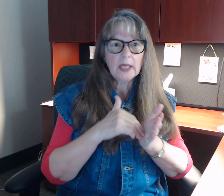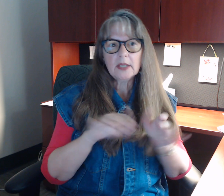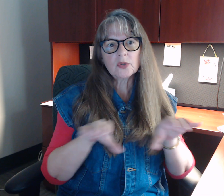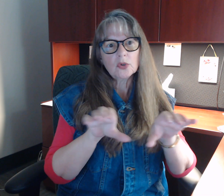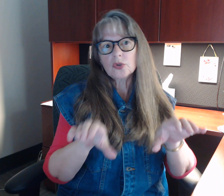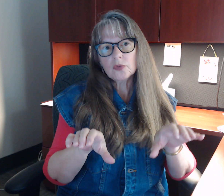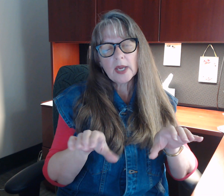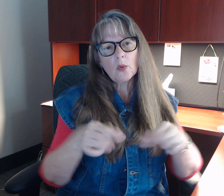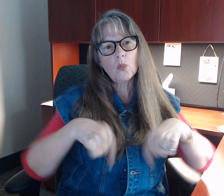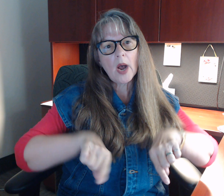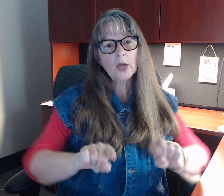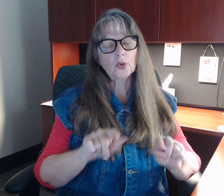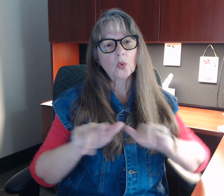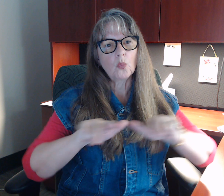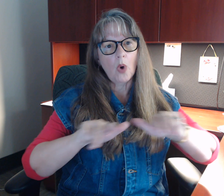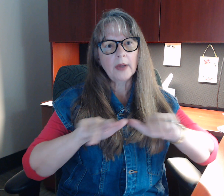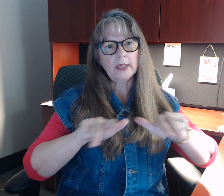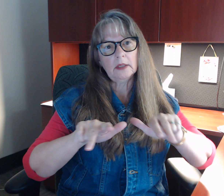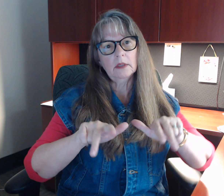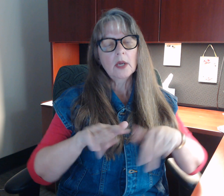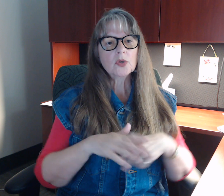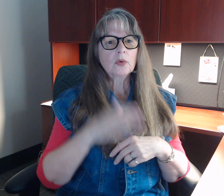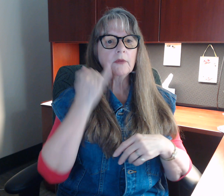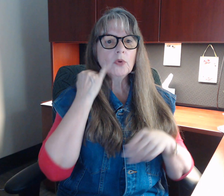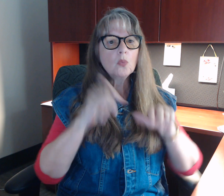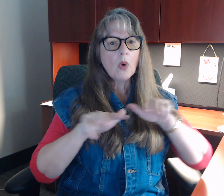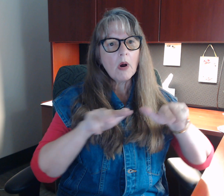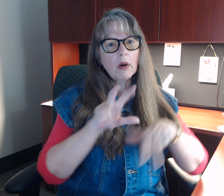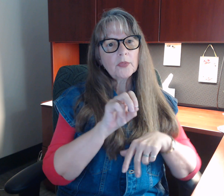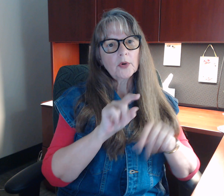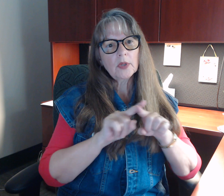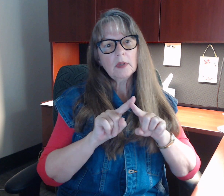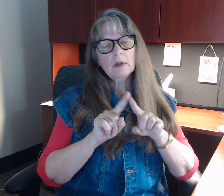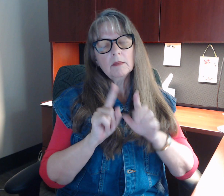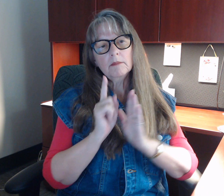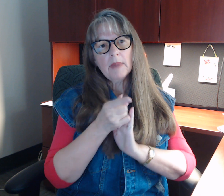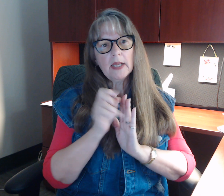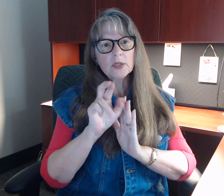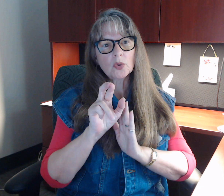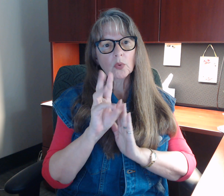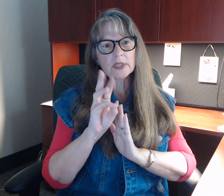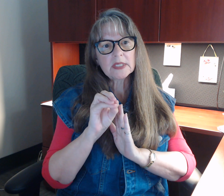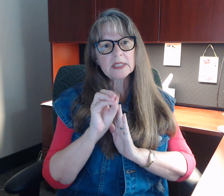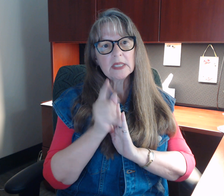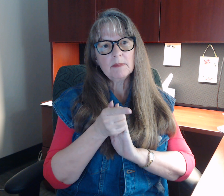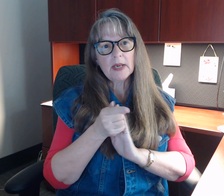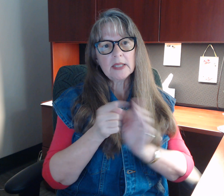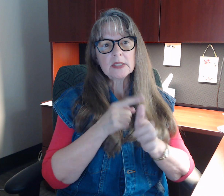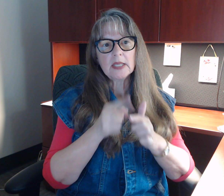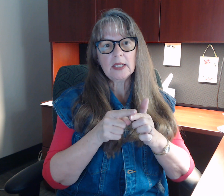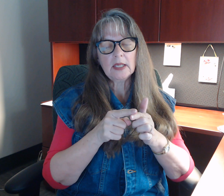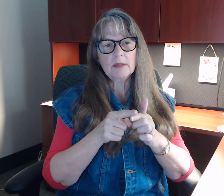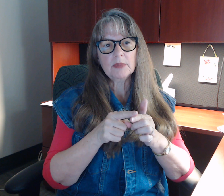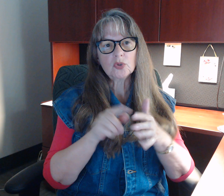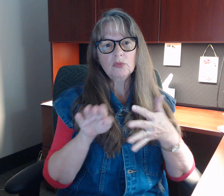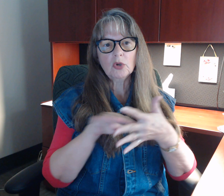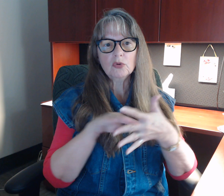So you do that while you're walking. So if you walk 30 minutes or 60 minutes, then you kind